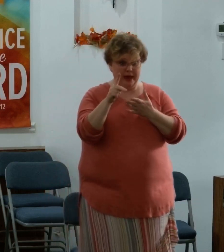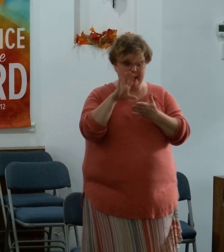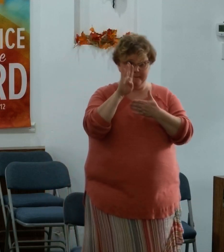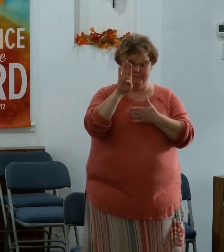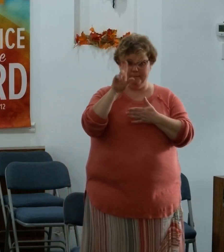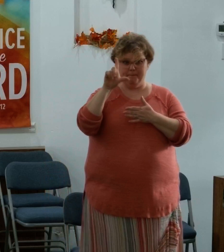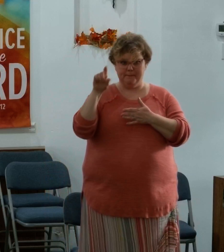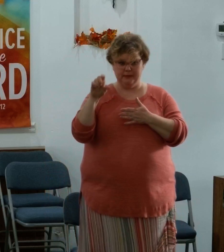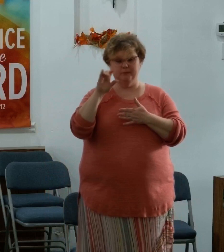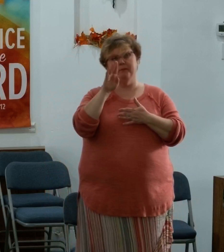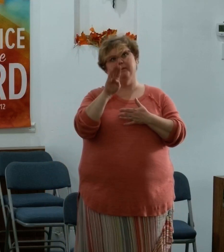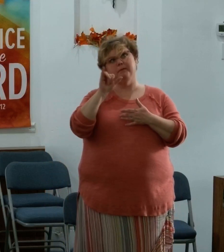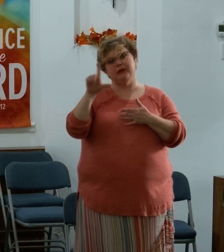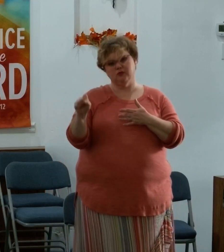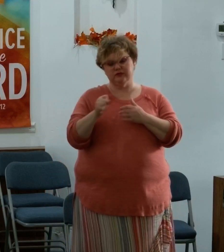our line.